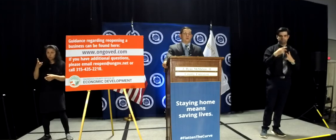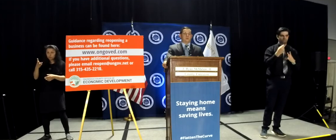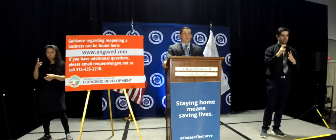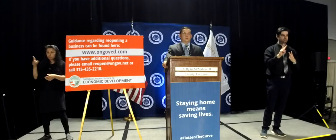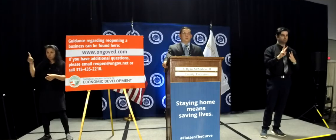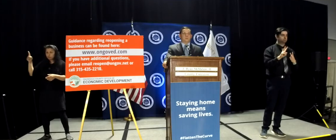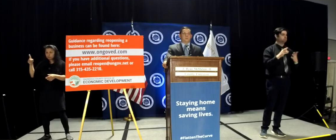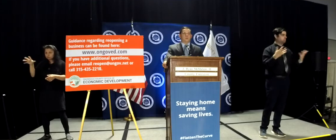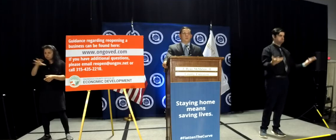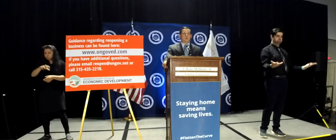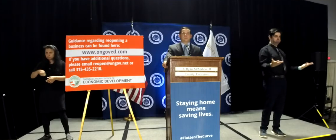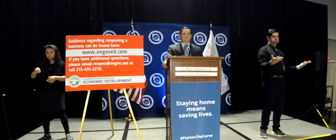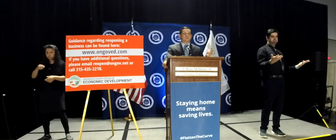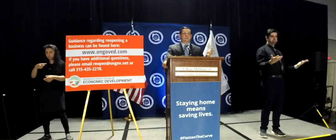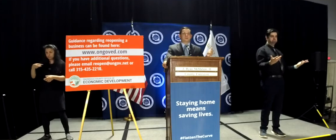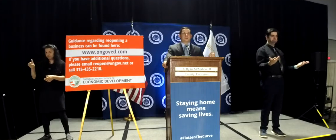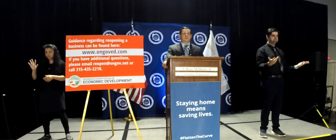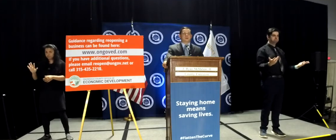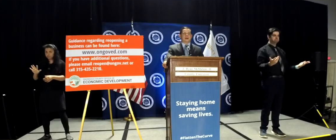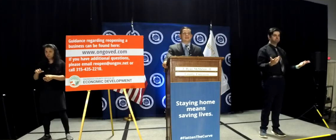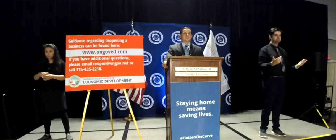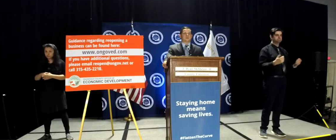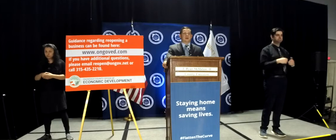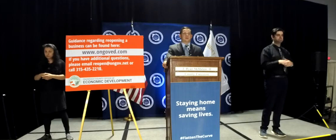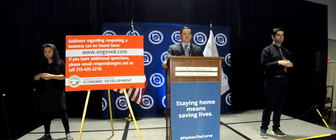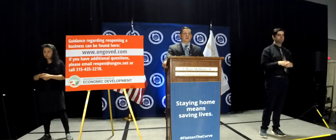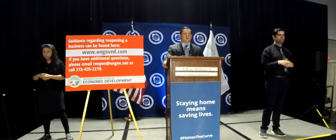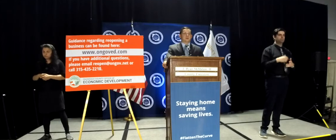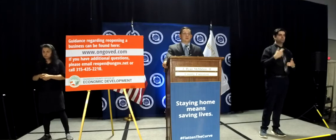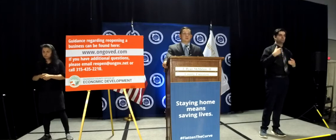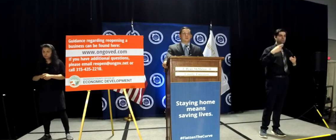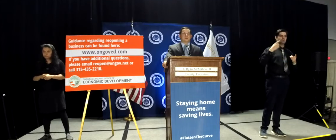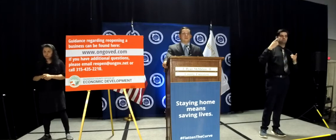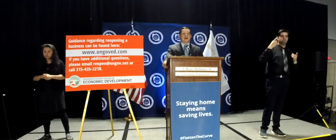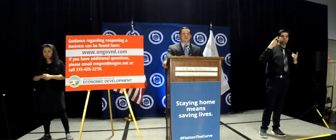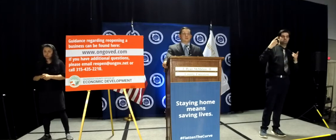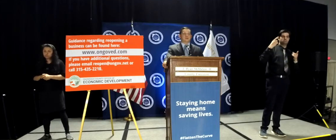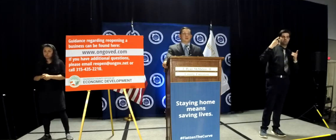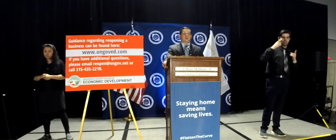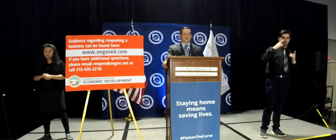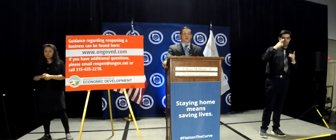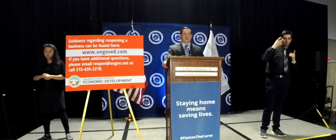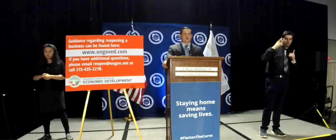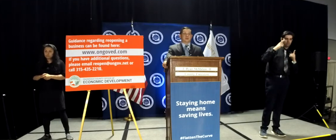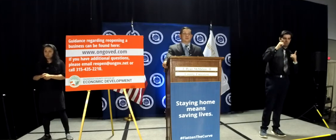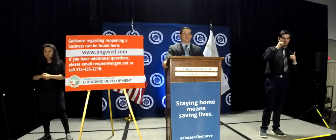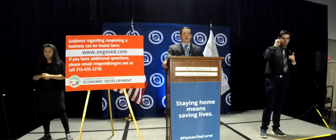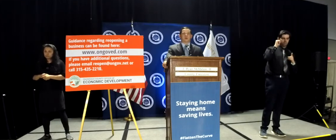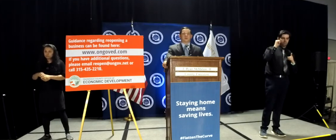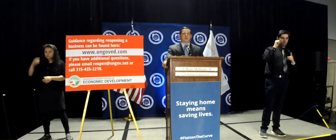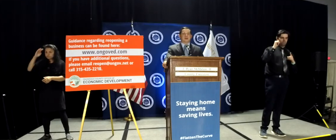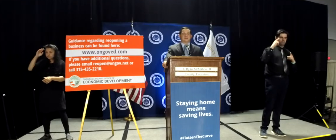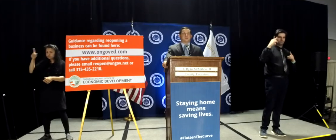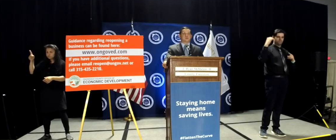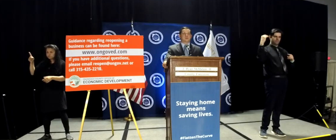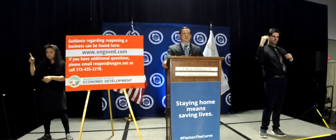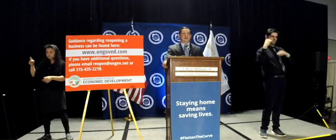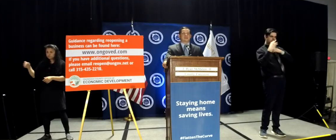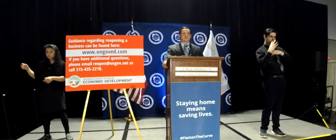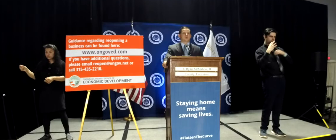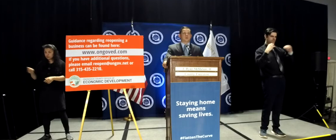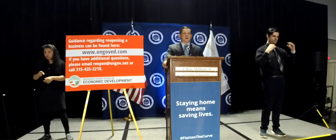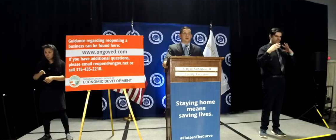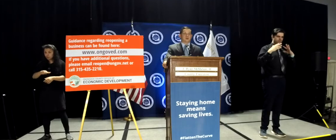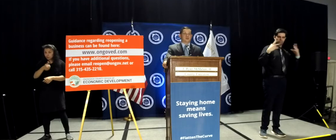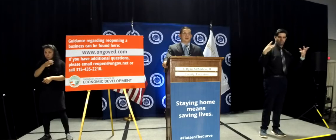that there was going to be the concept of having different advisors to the governor looking at this as part of the process was